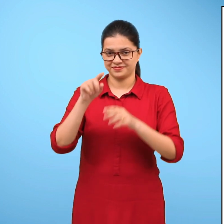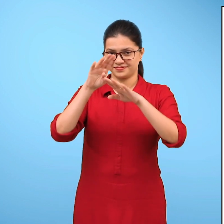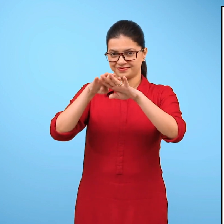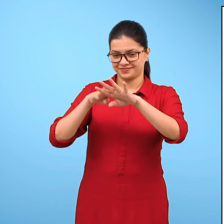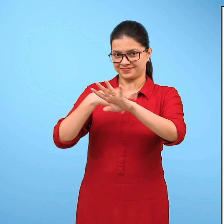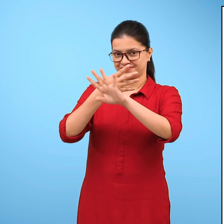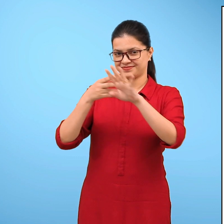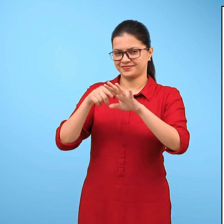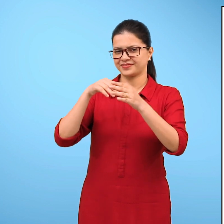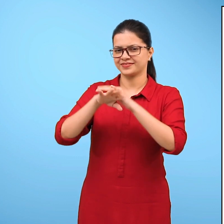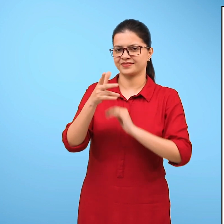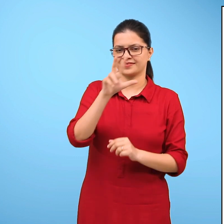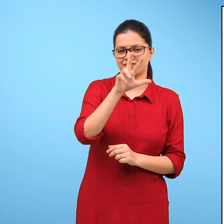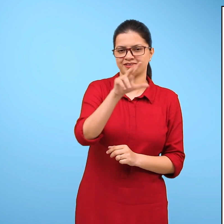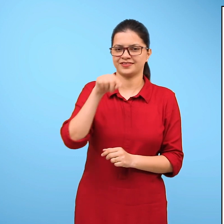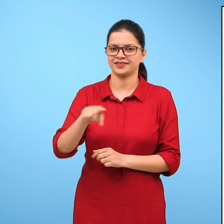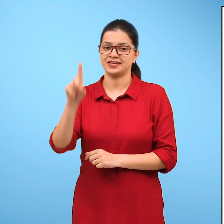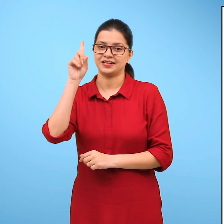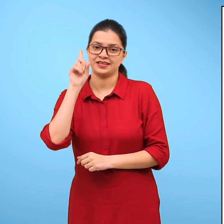Table 8.1.